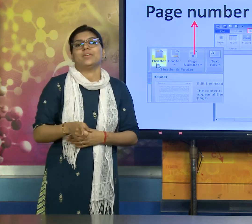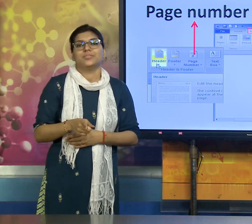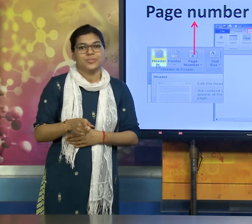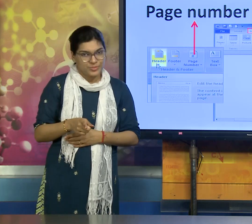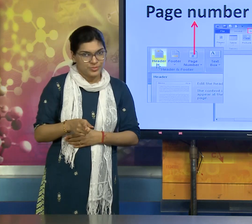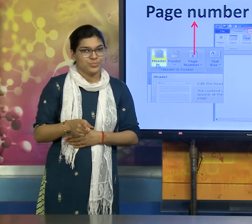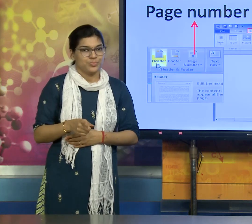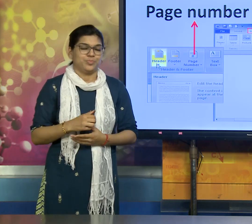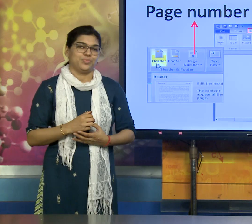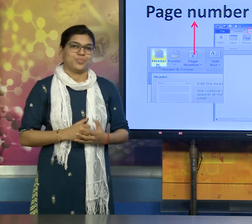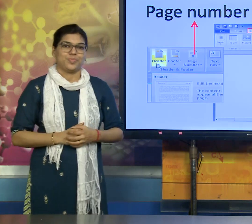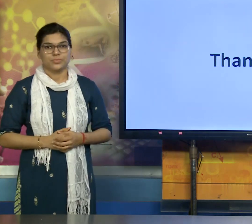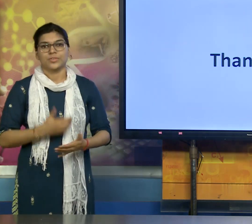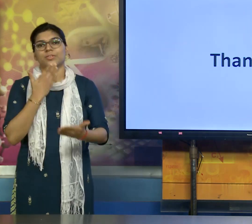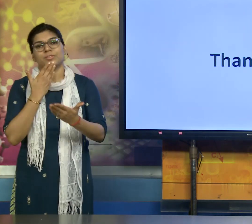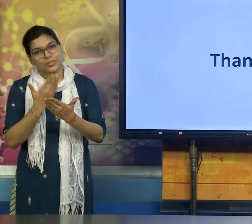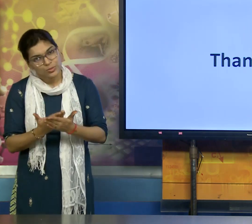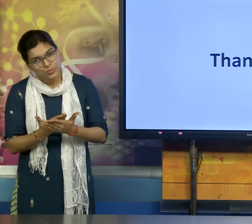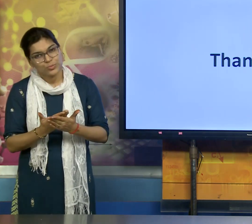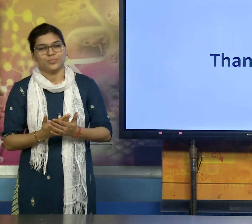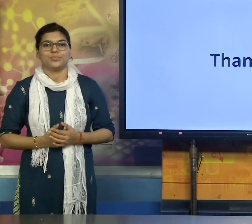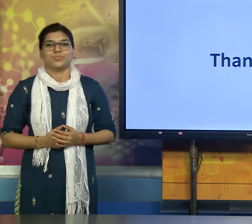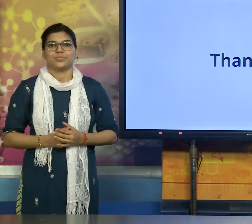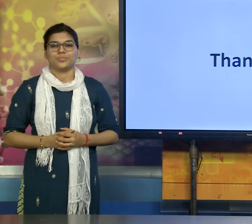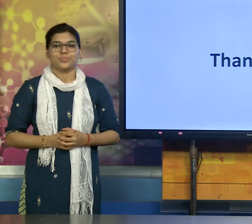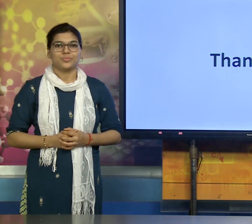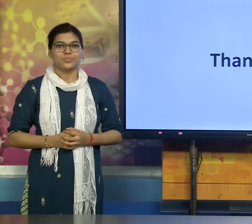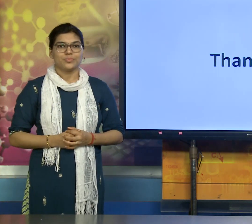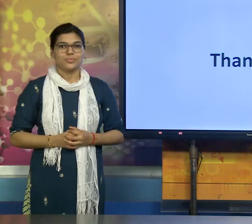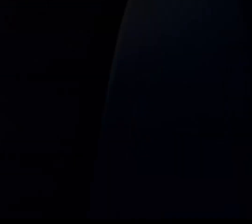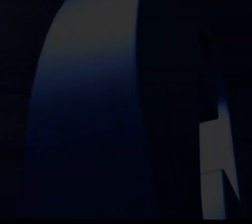on the paper. Thank you.